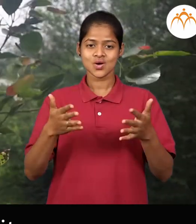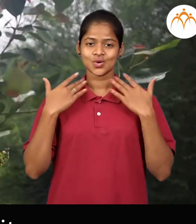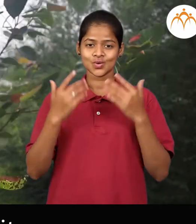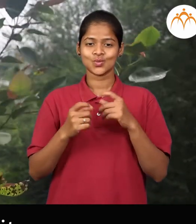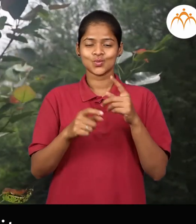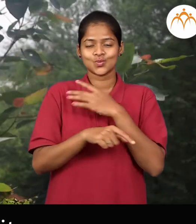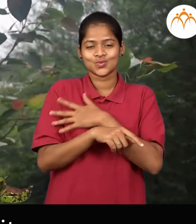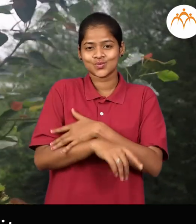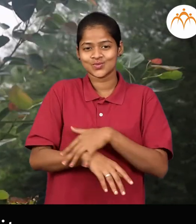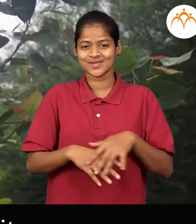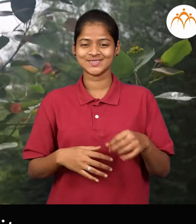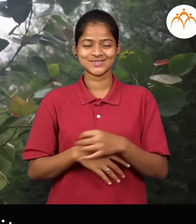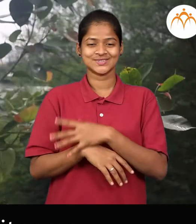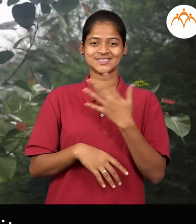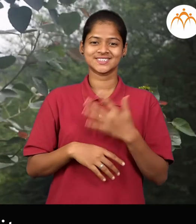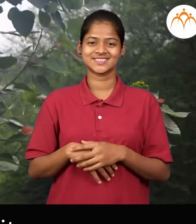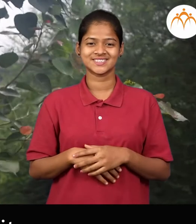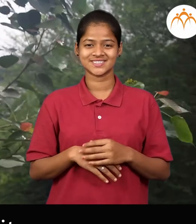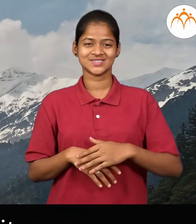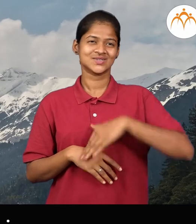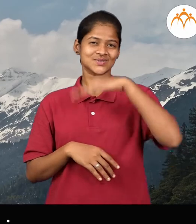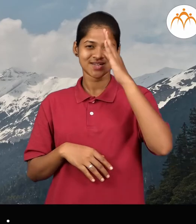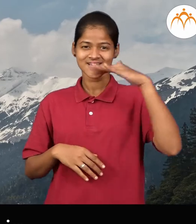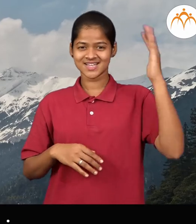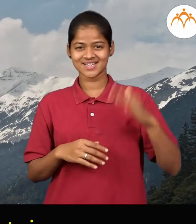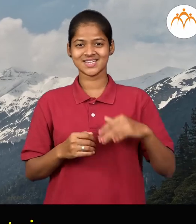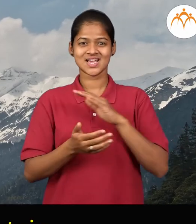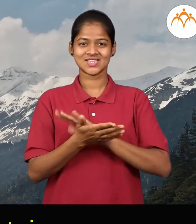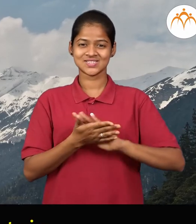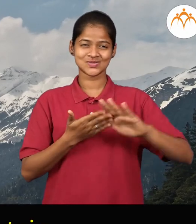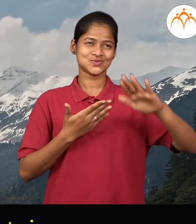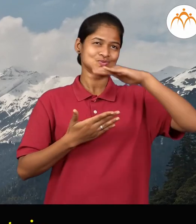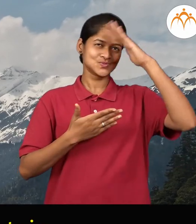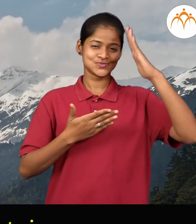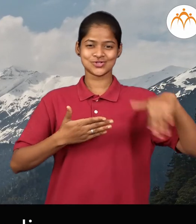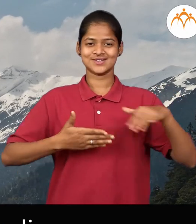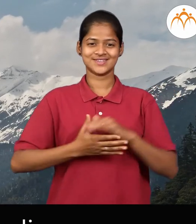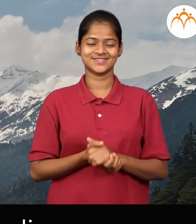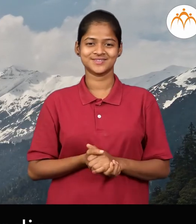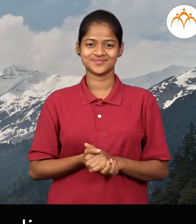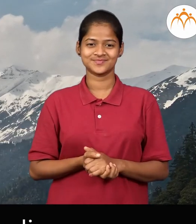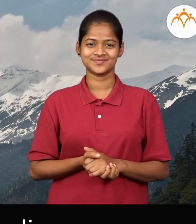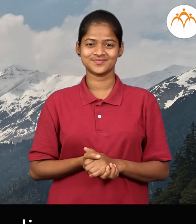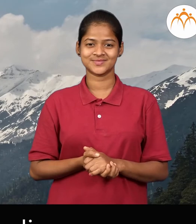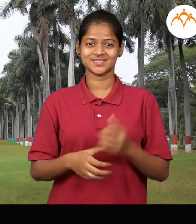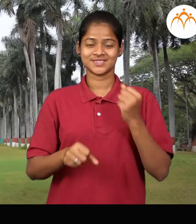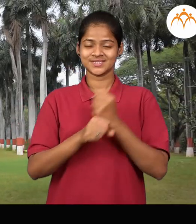Cold wind bites us. Mountain. Himalayan mountain range protects India. Garden.